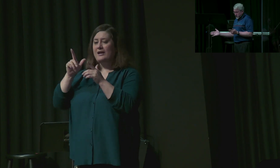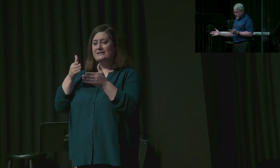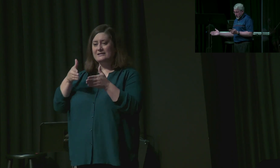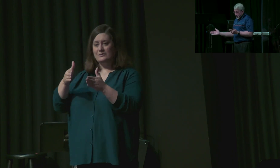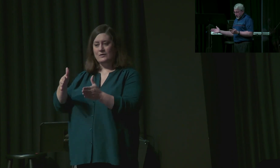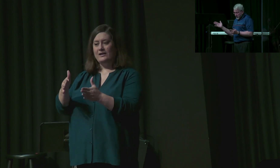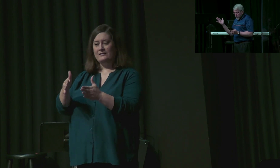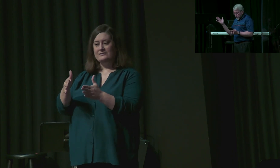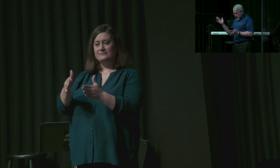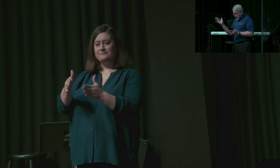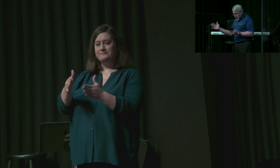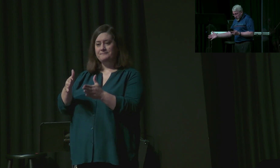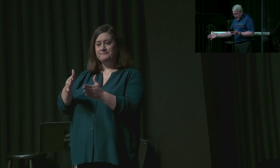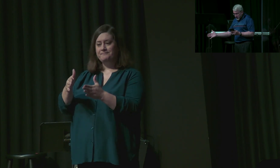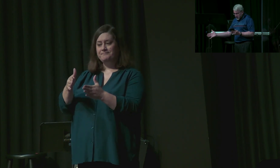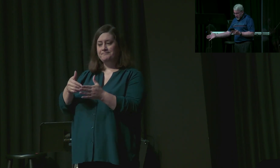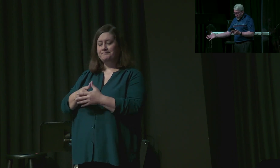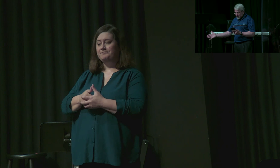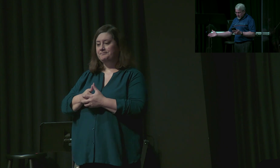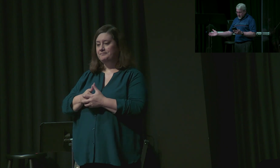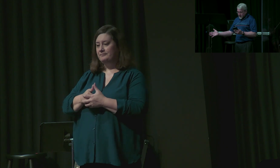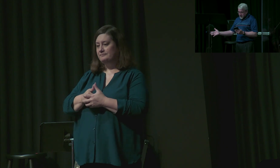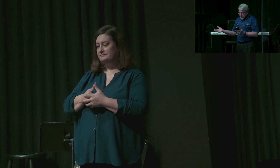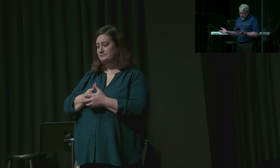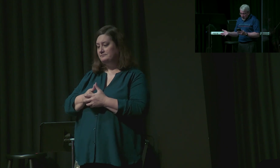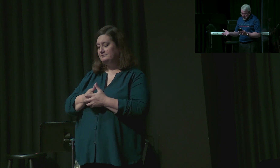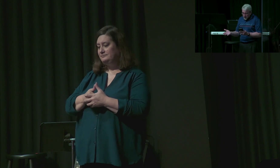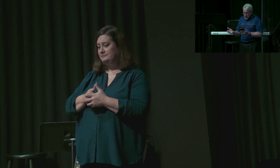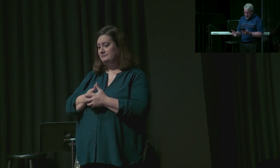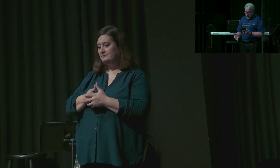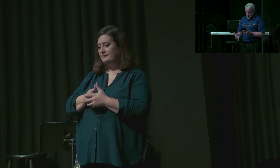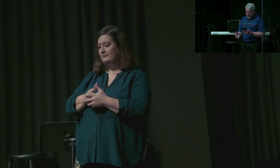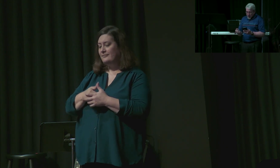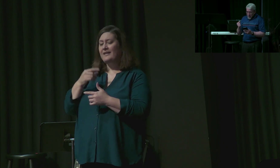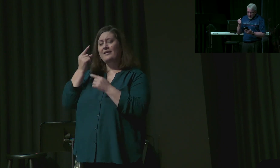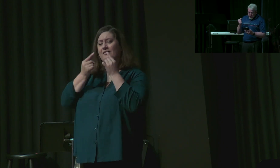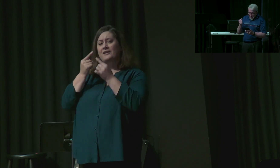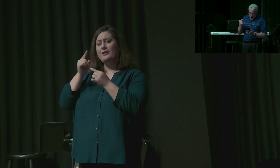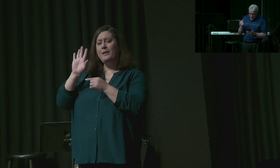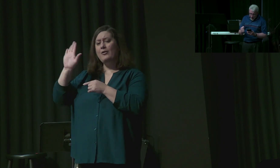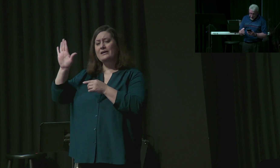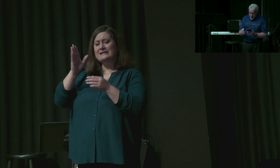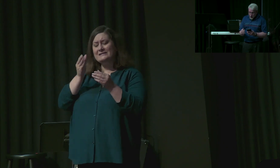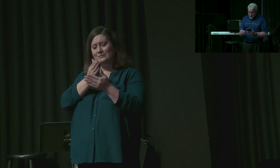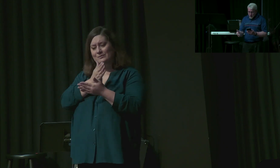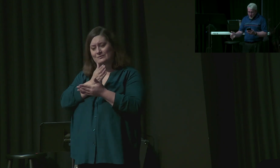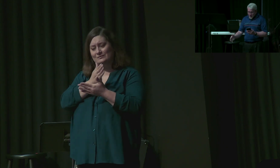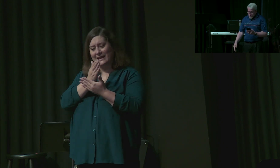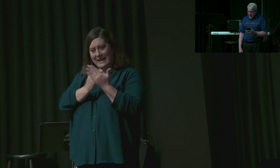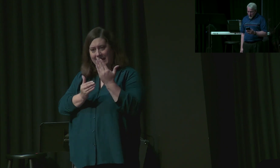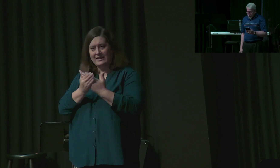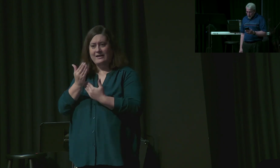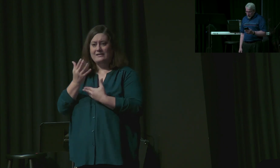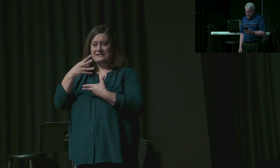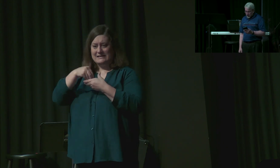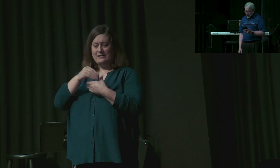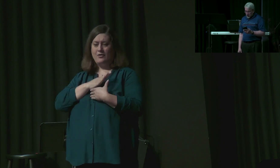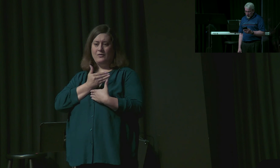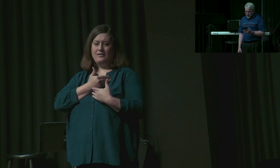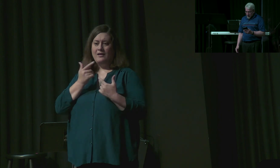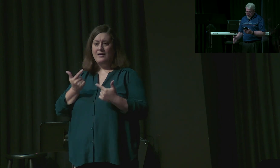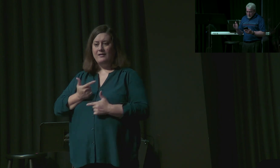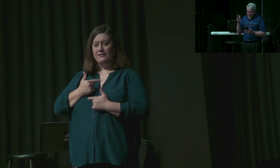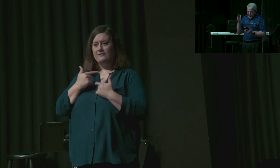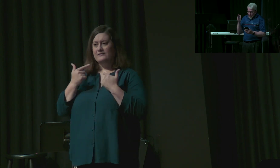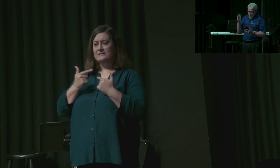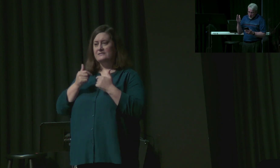ways. May we speak much of his providences, his hand on our lives. May we help others to be blessed by our words and our